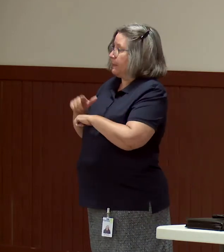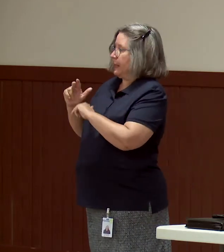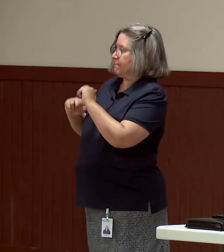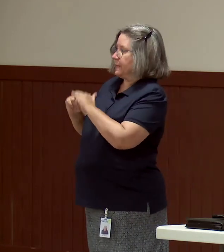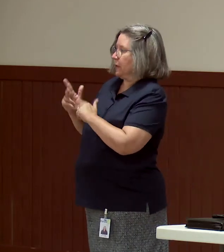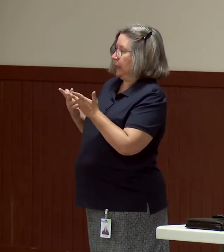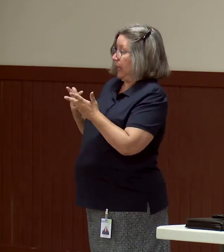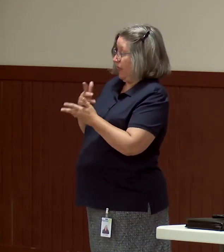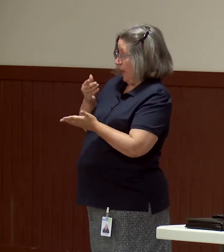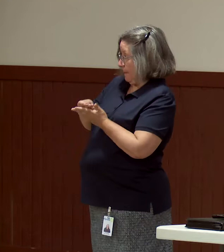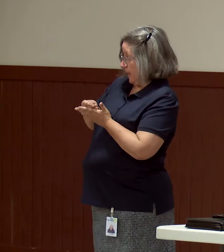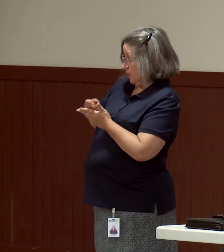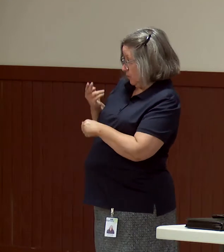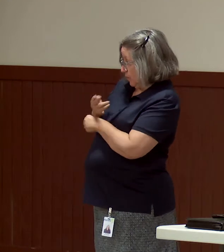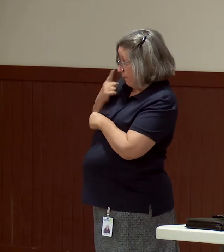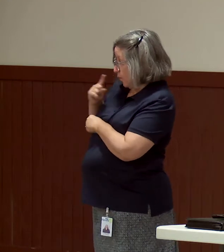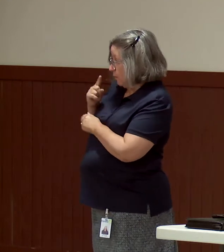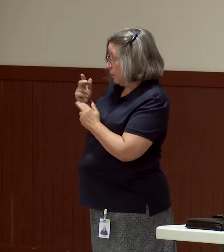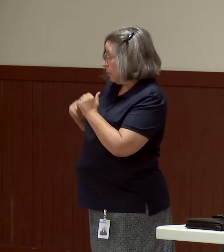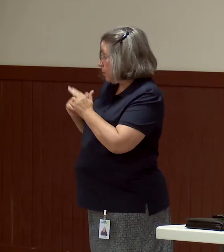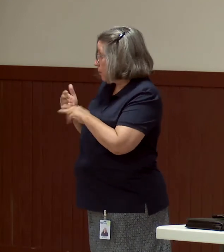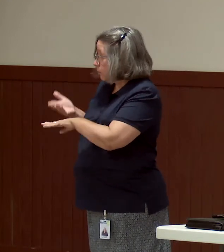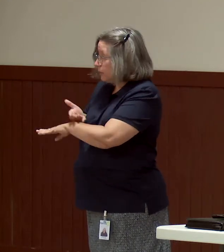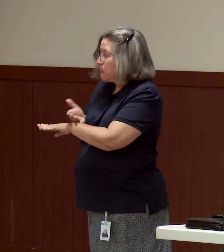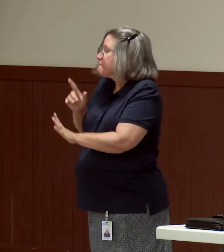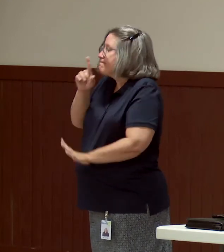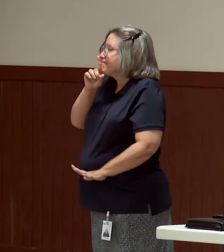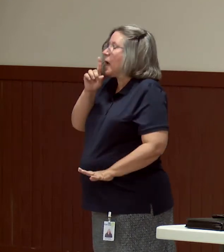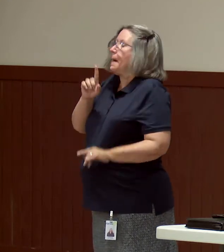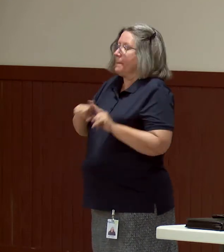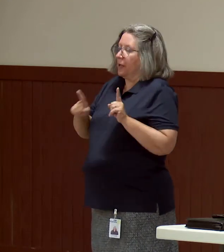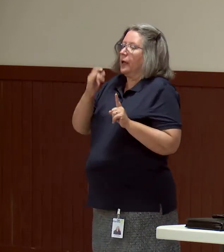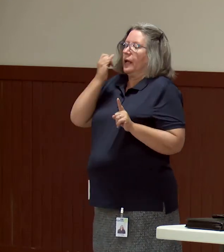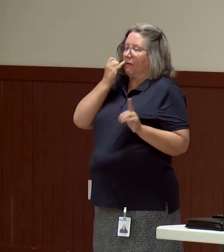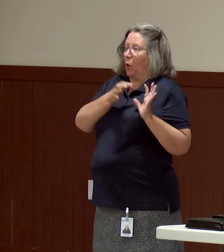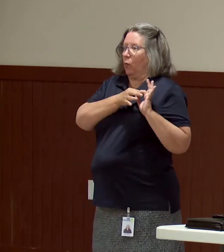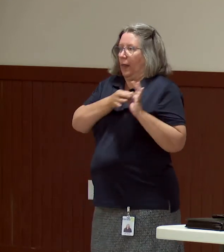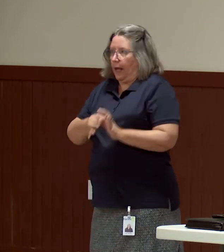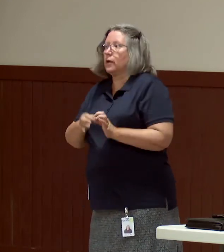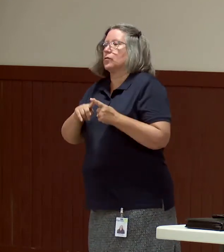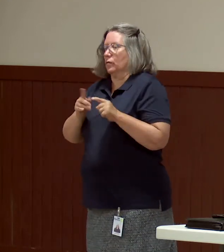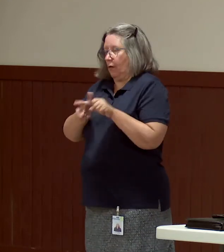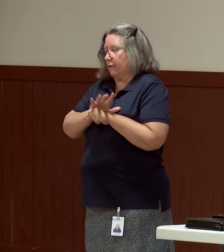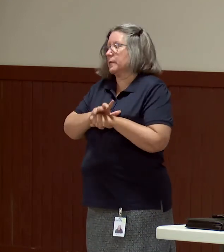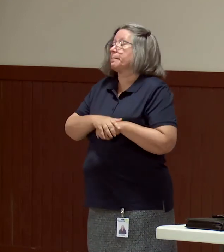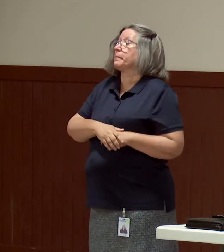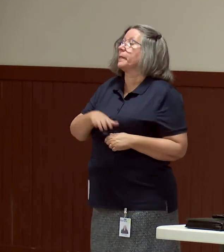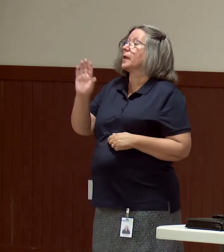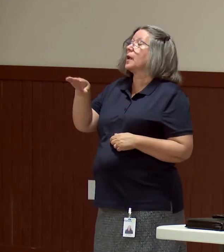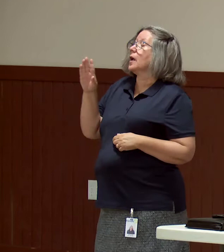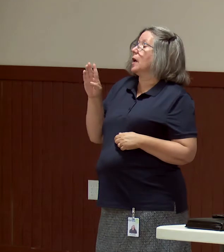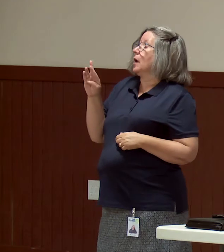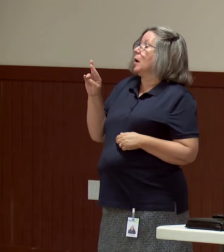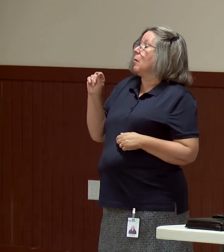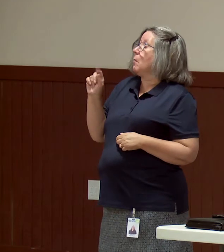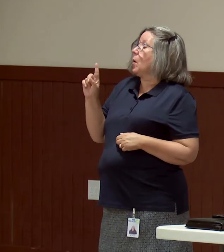response, then there are some ways to respond to it. And broadband infrastructure is eligible, and it's a